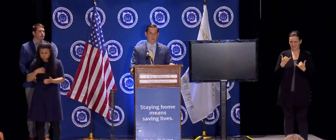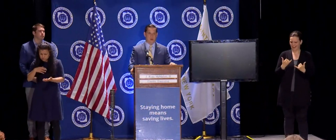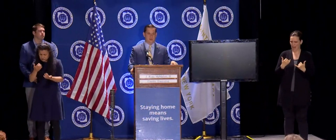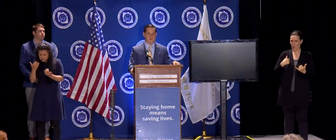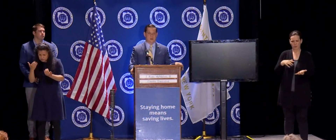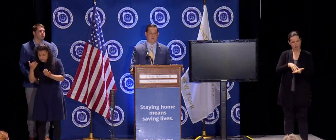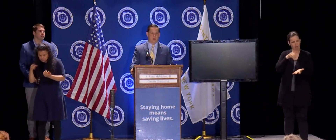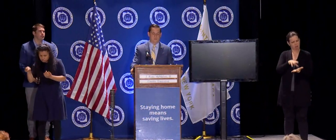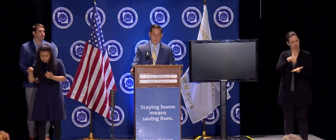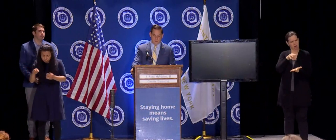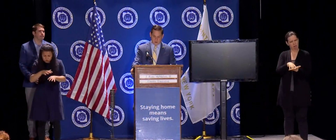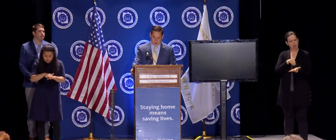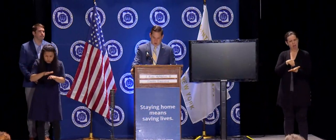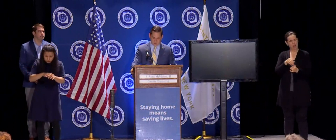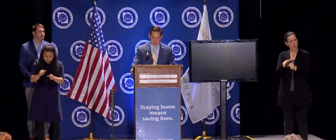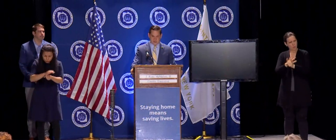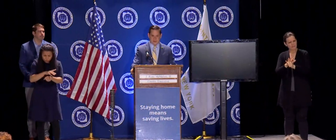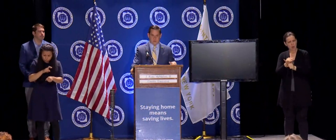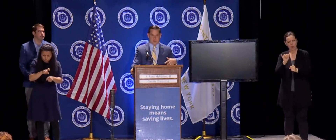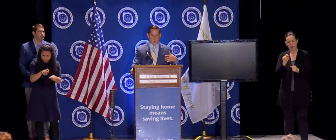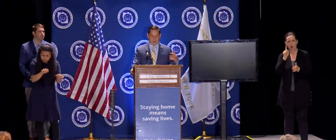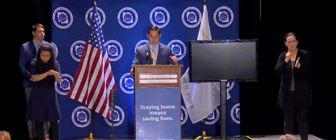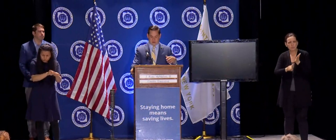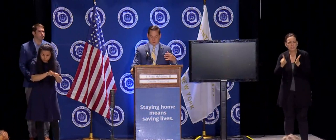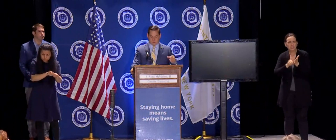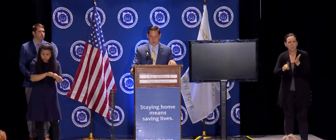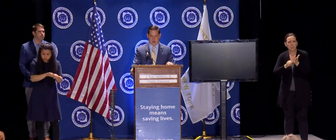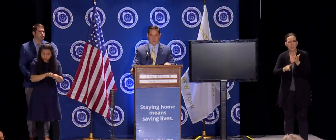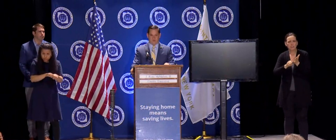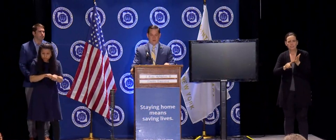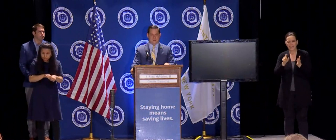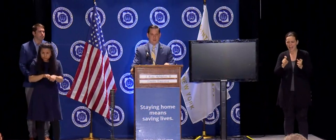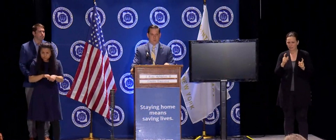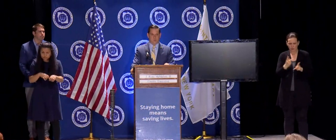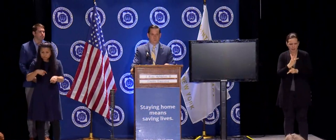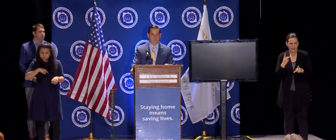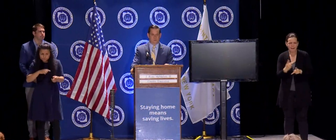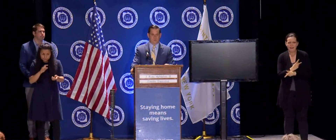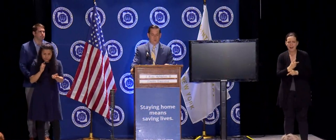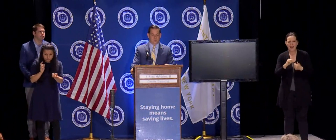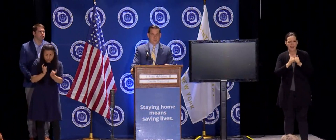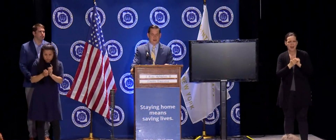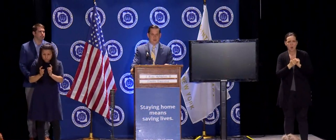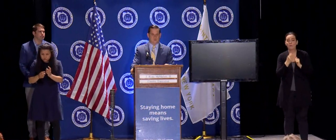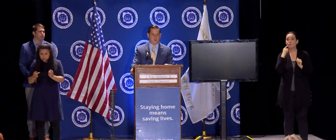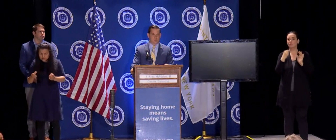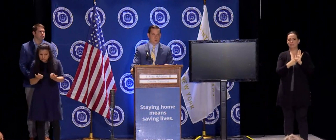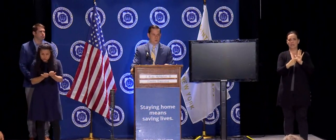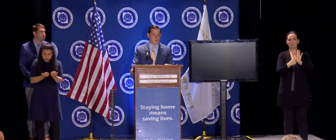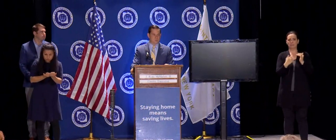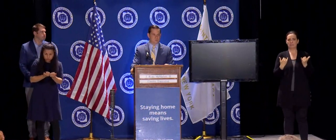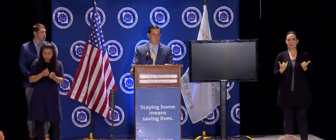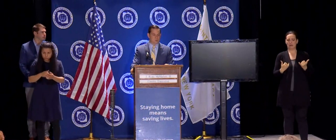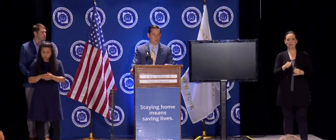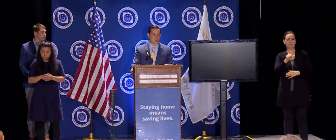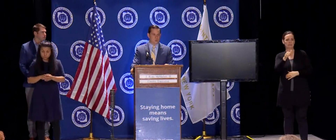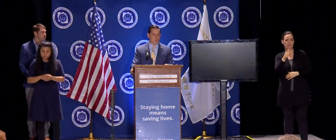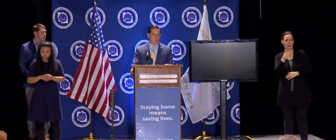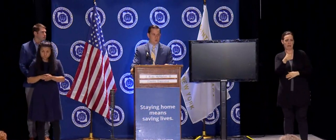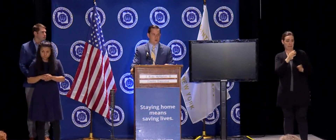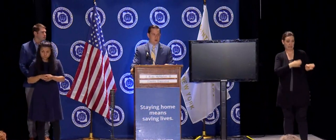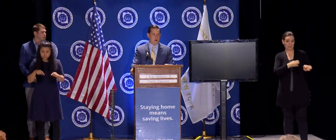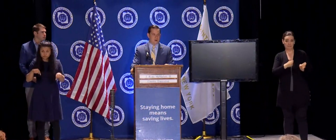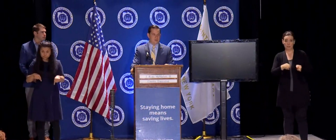new regs that come up, there's things that we got to work out. So right now, for example, there's 10 individuals